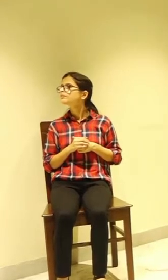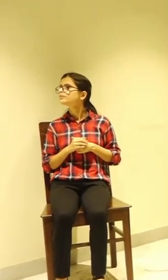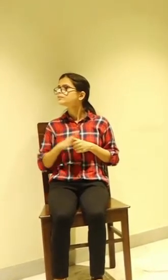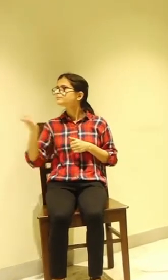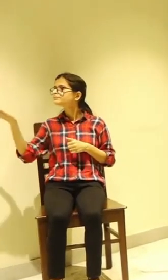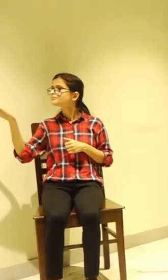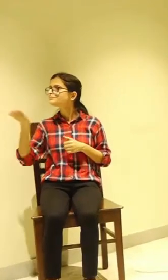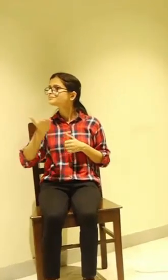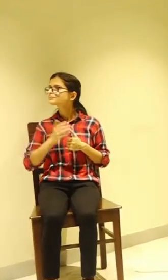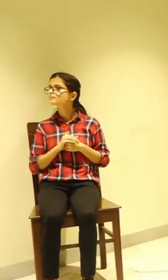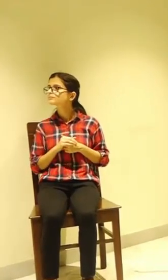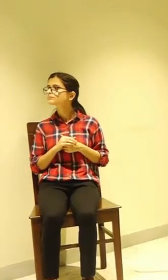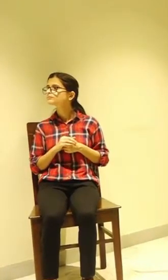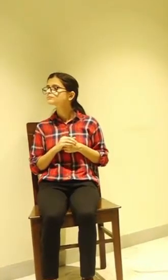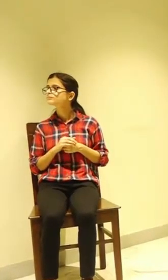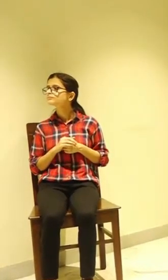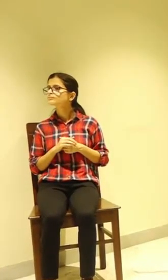Yep.